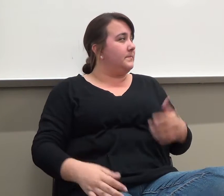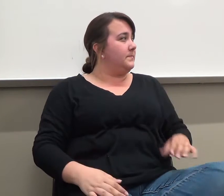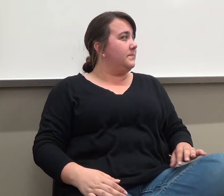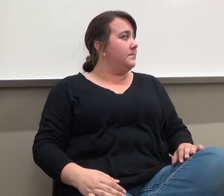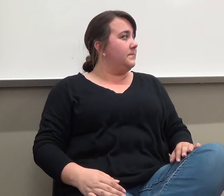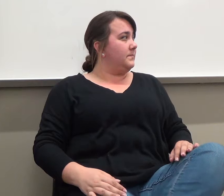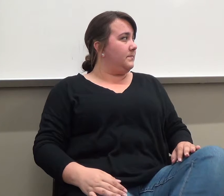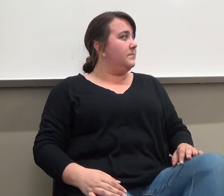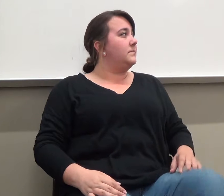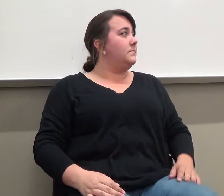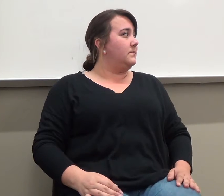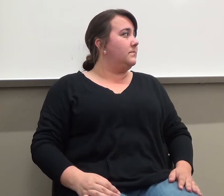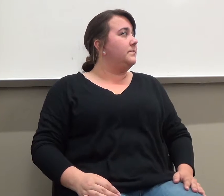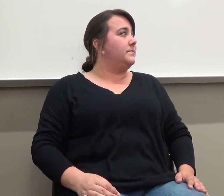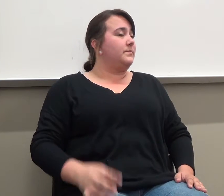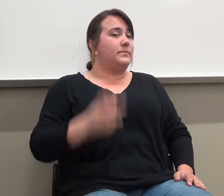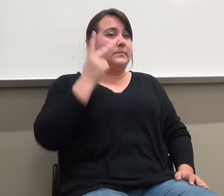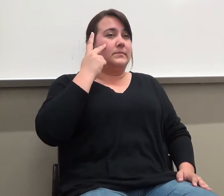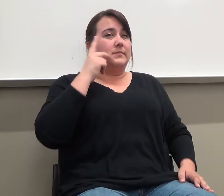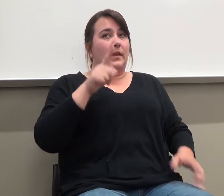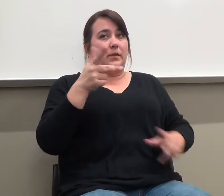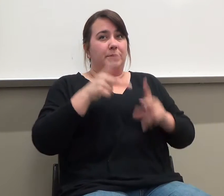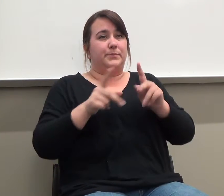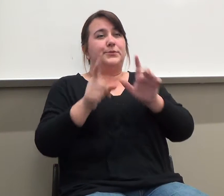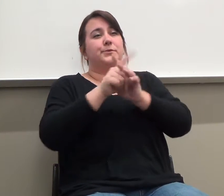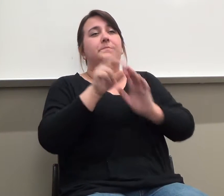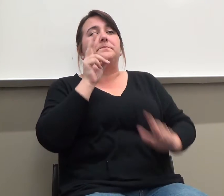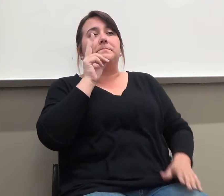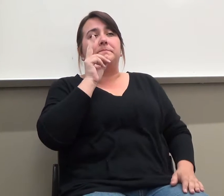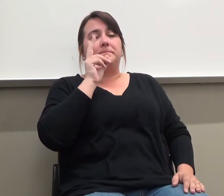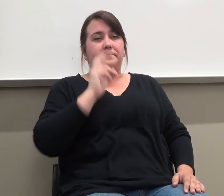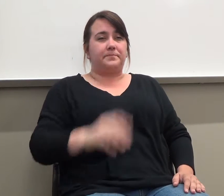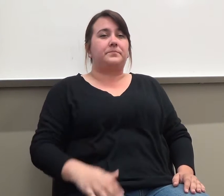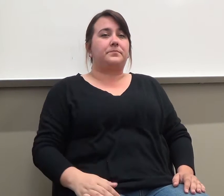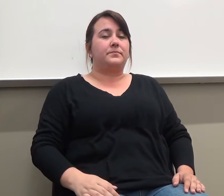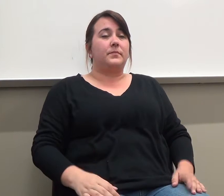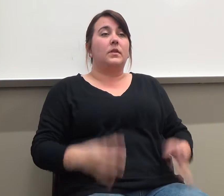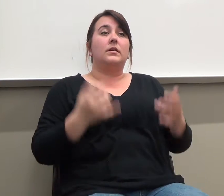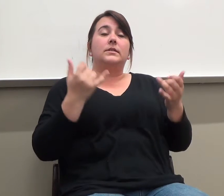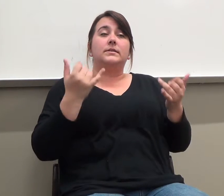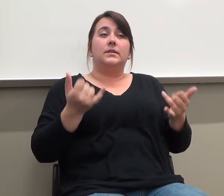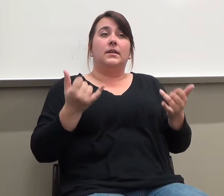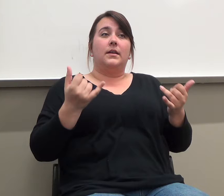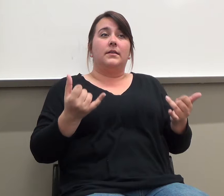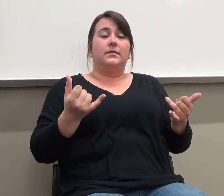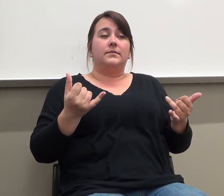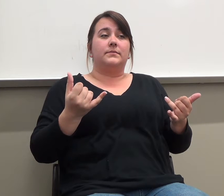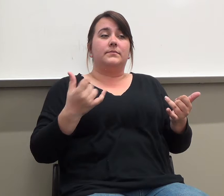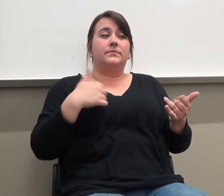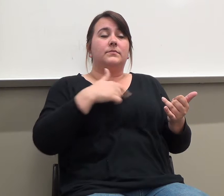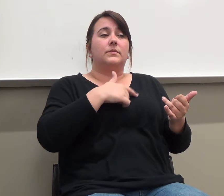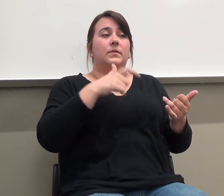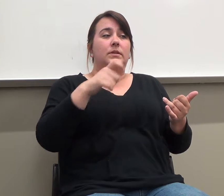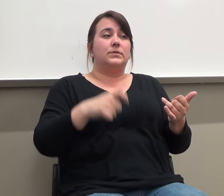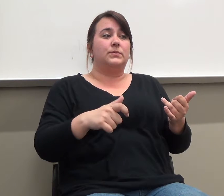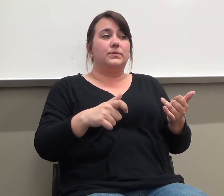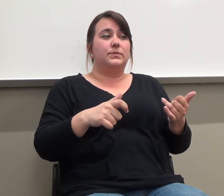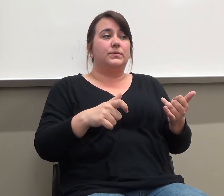Okay, so we'll see if these other people come in. Okay, so today we need to